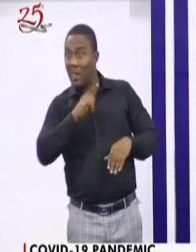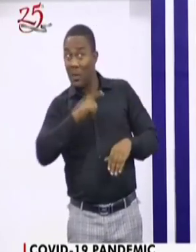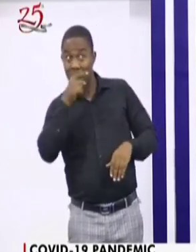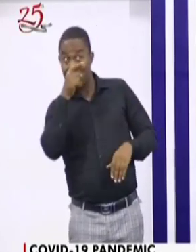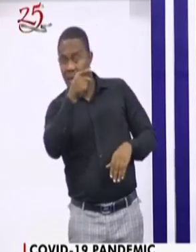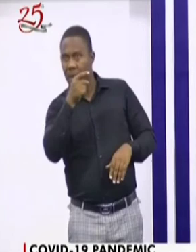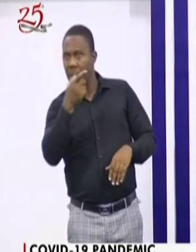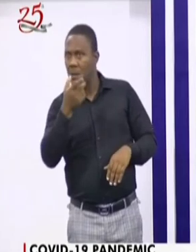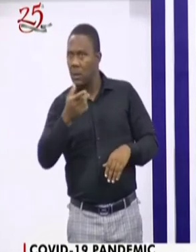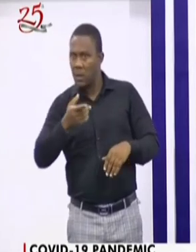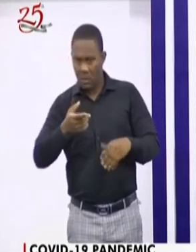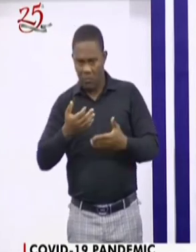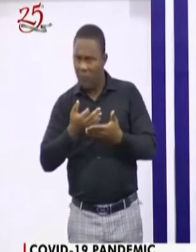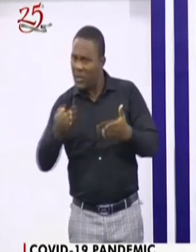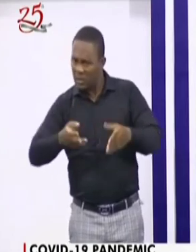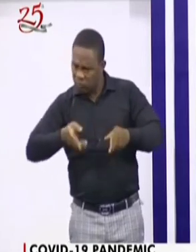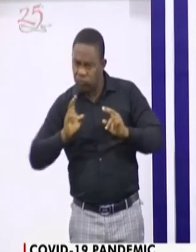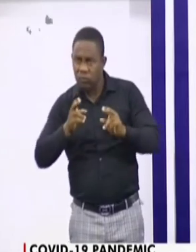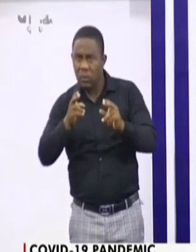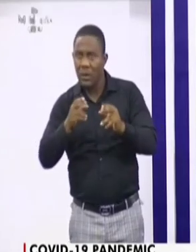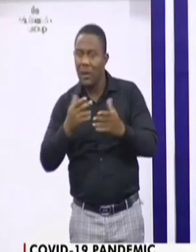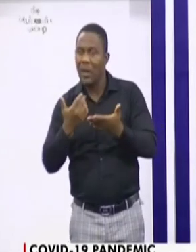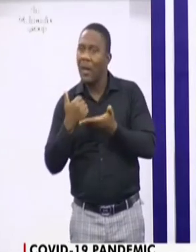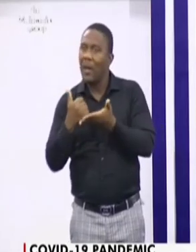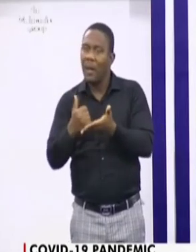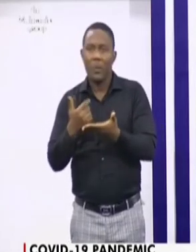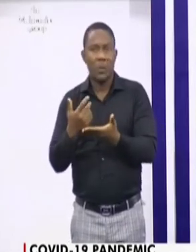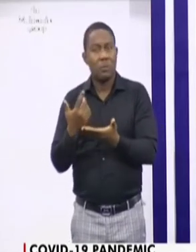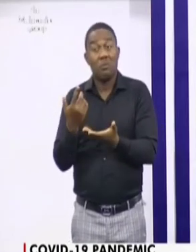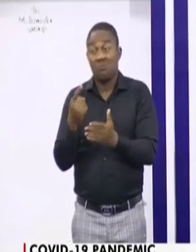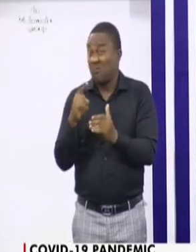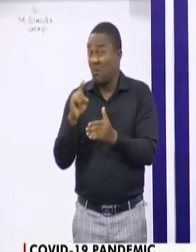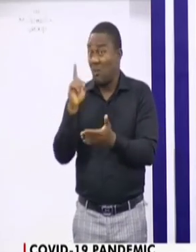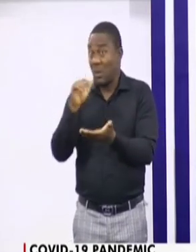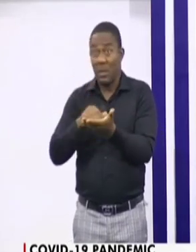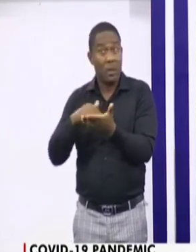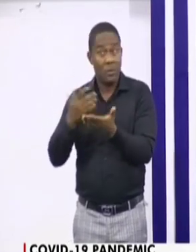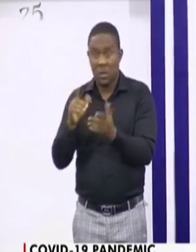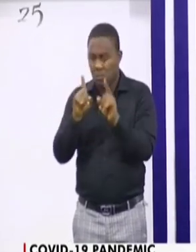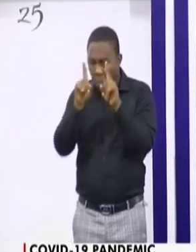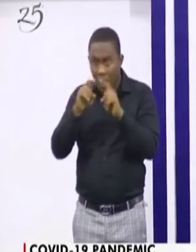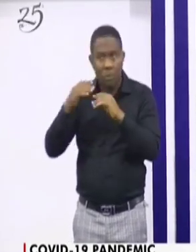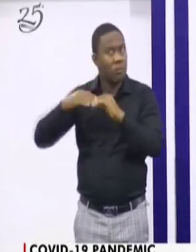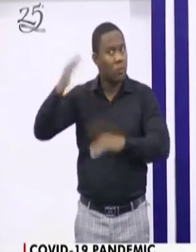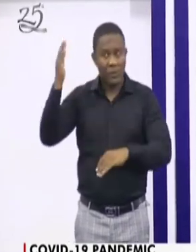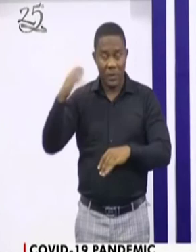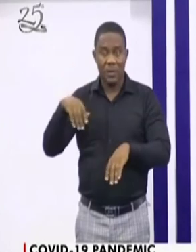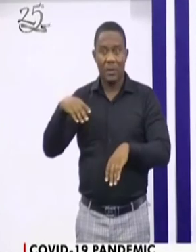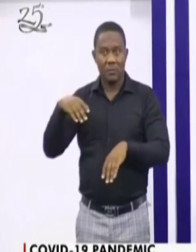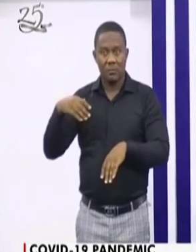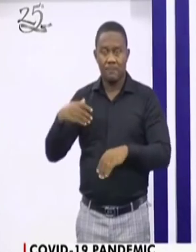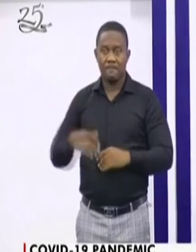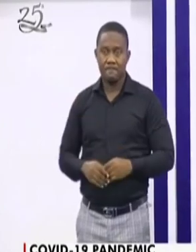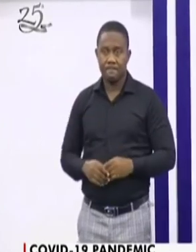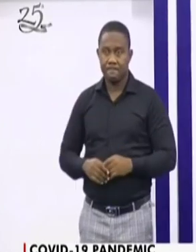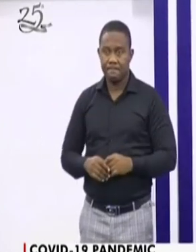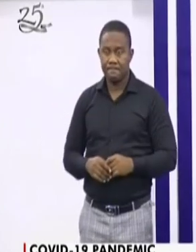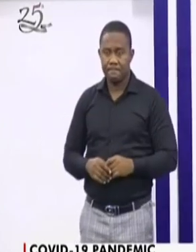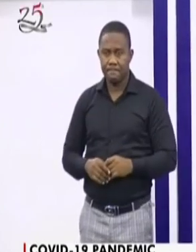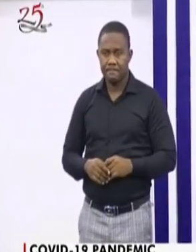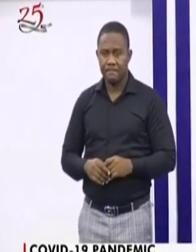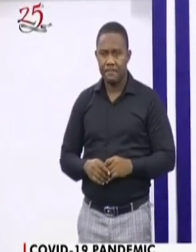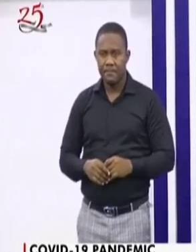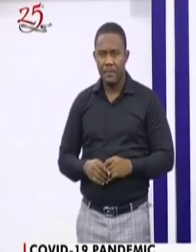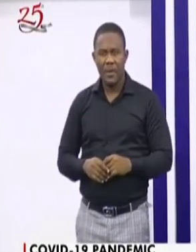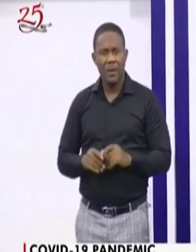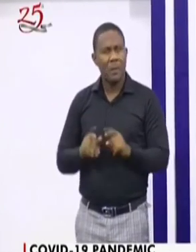has enabled us to test thousands of samples within the recent couple of weeks.